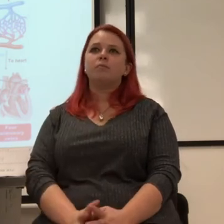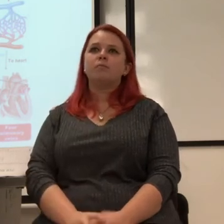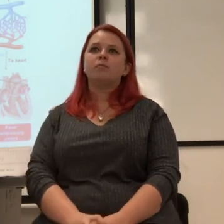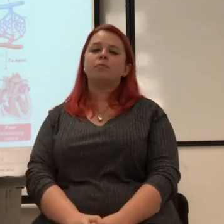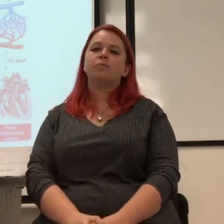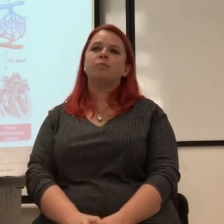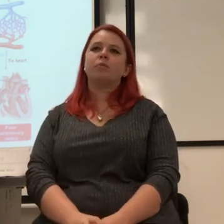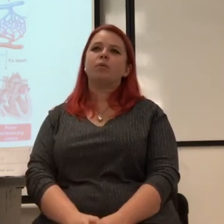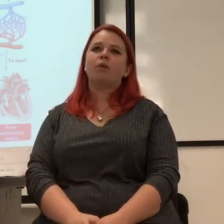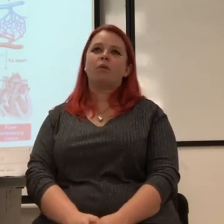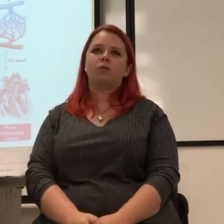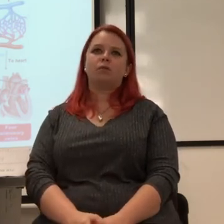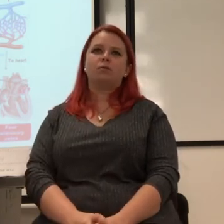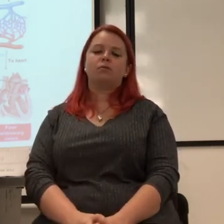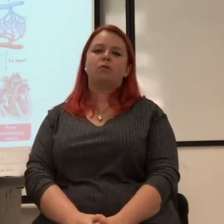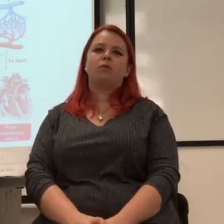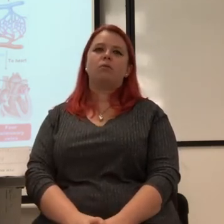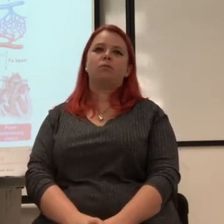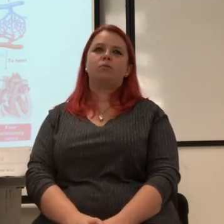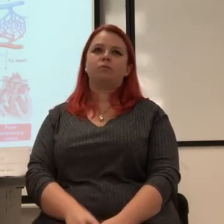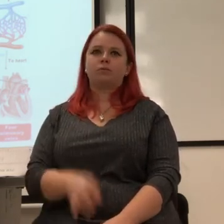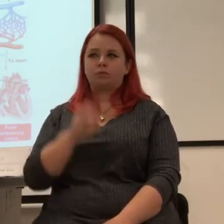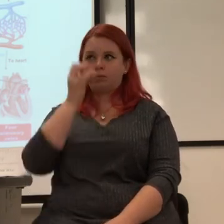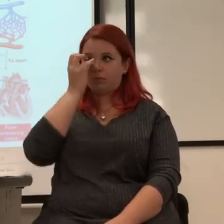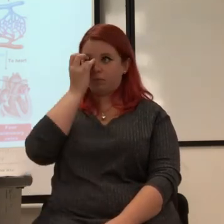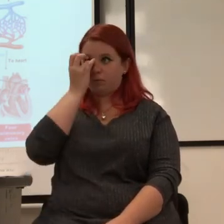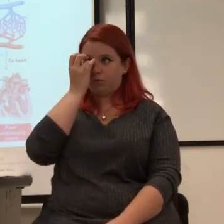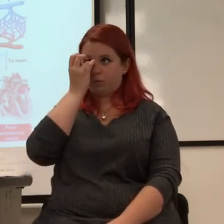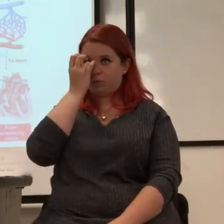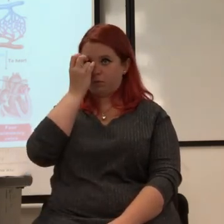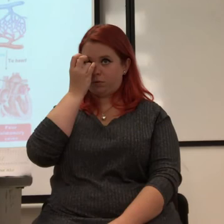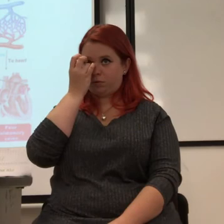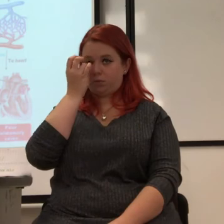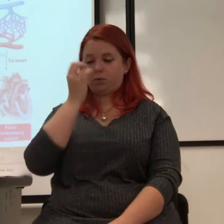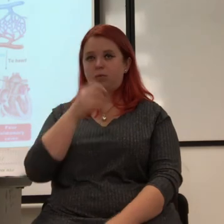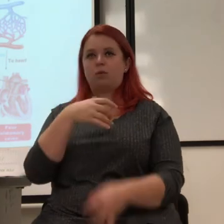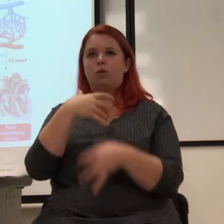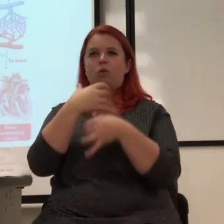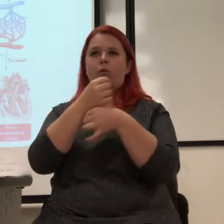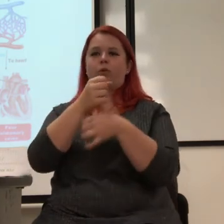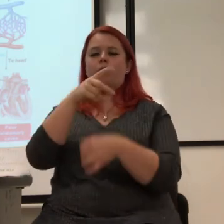So I'll just abbreviate it PULSL valve.